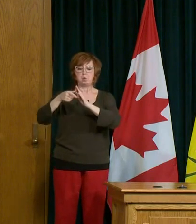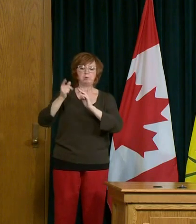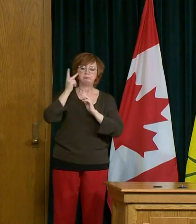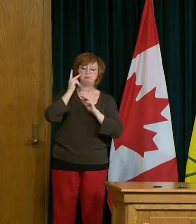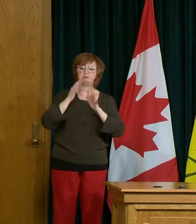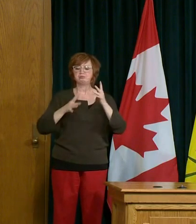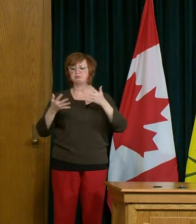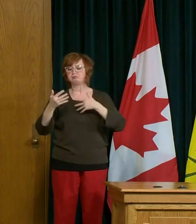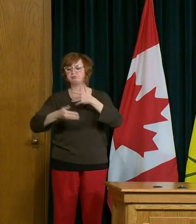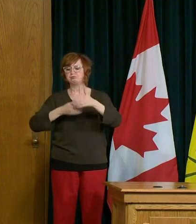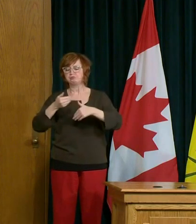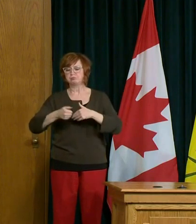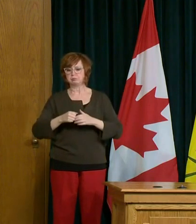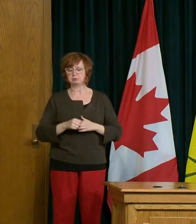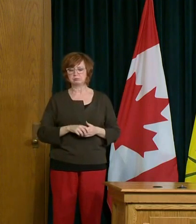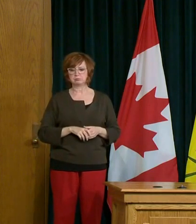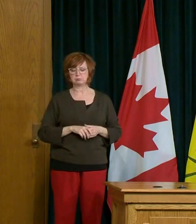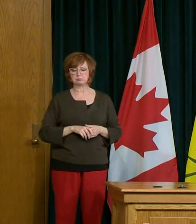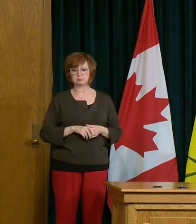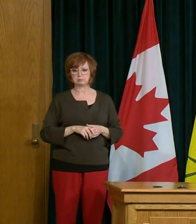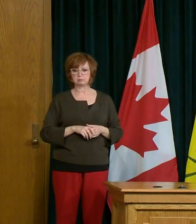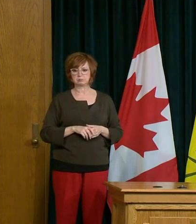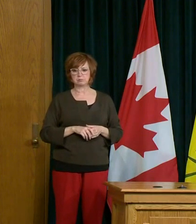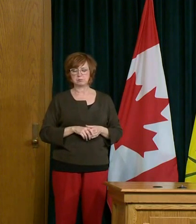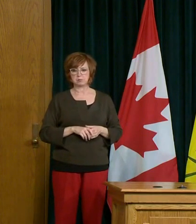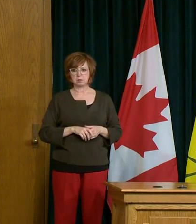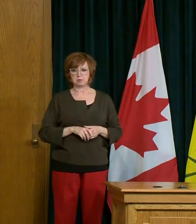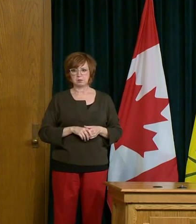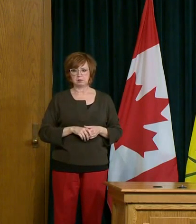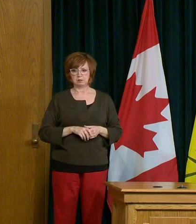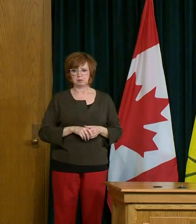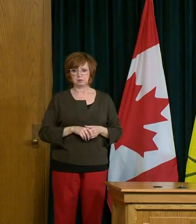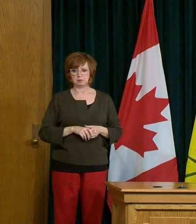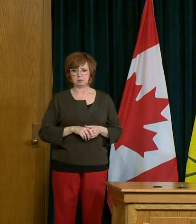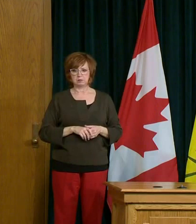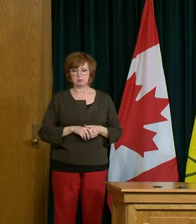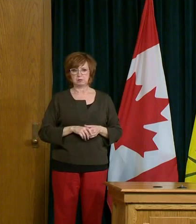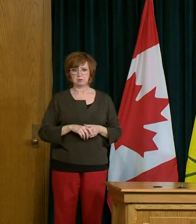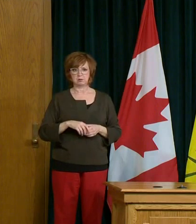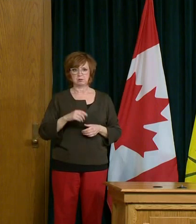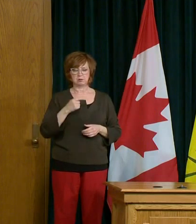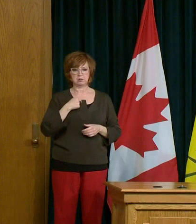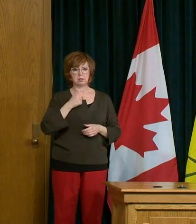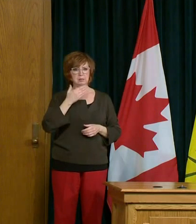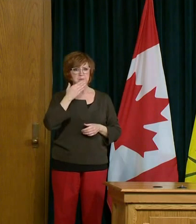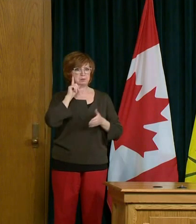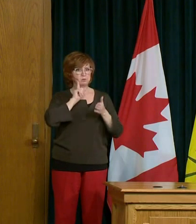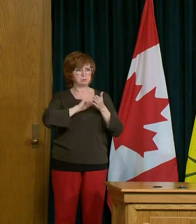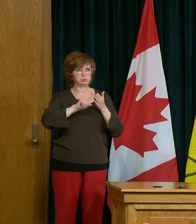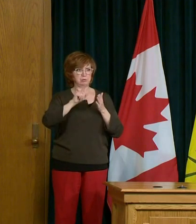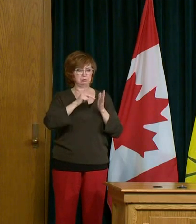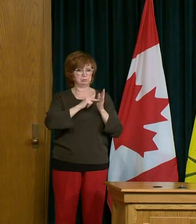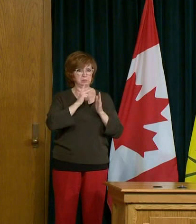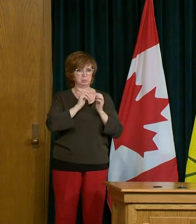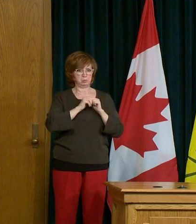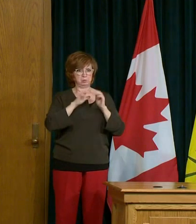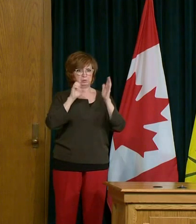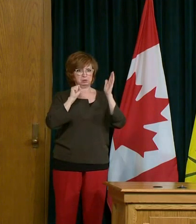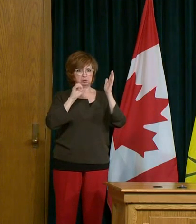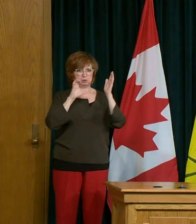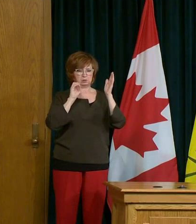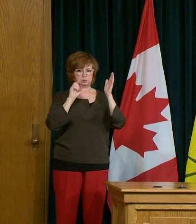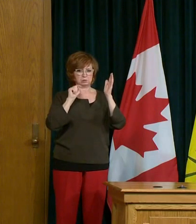positive and not missing infection when it actually is there. But I'll just confirm from Scott if there's any